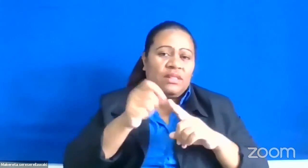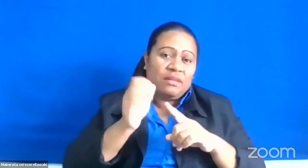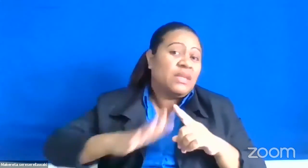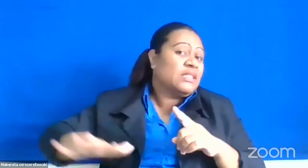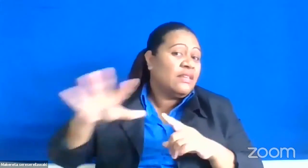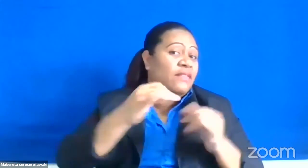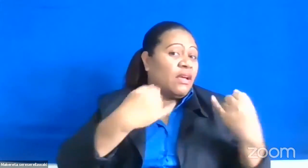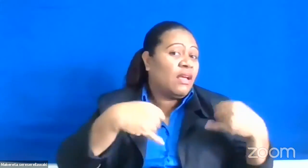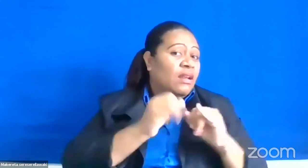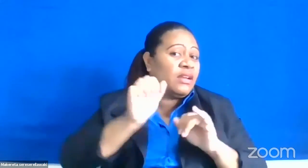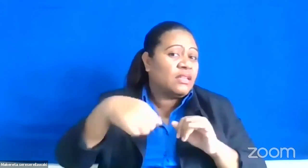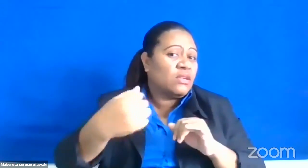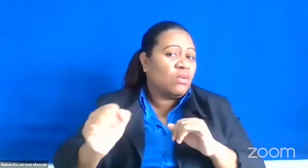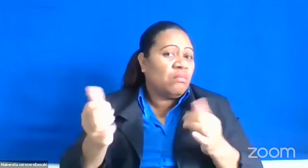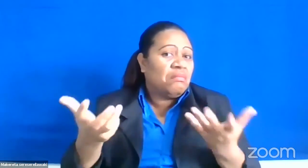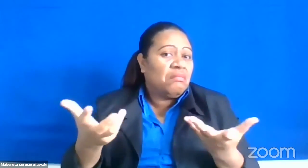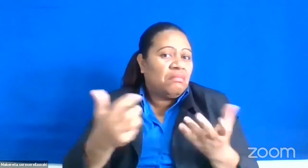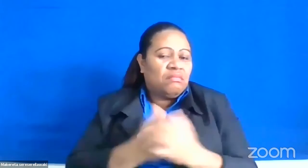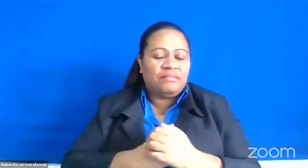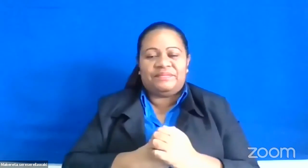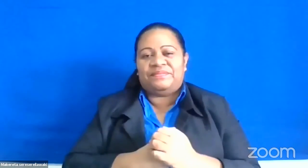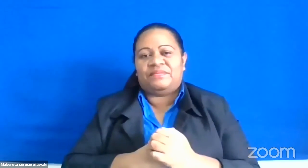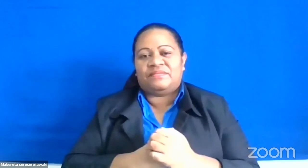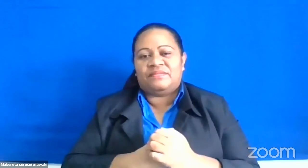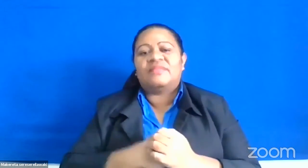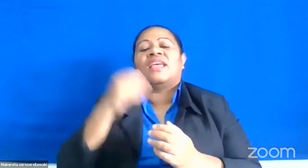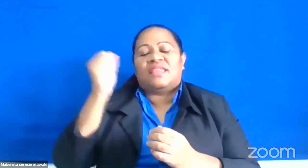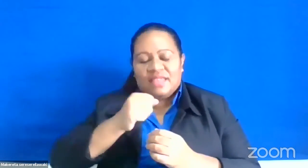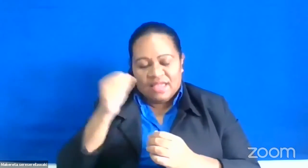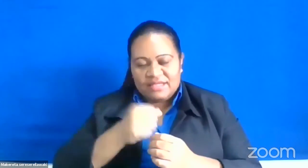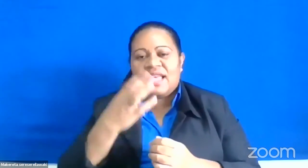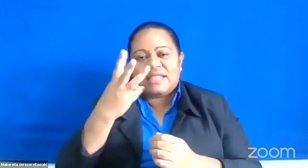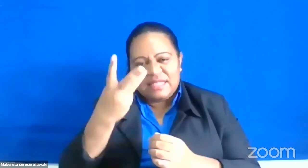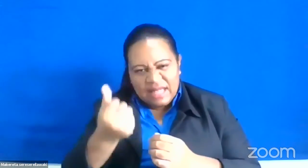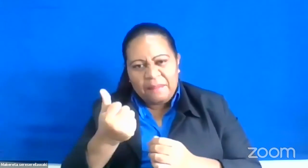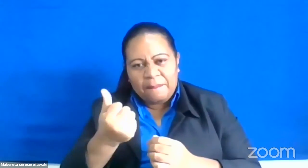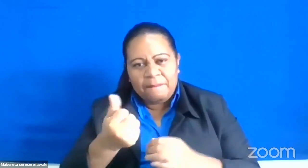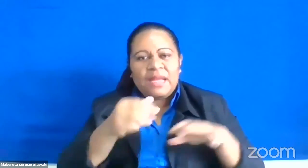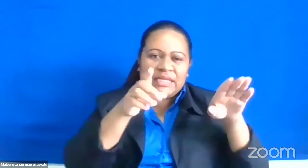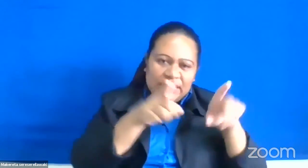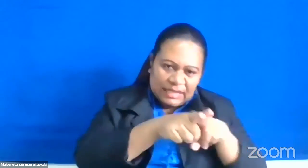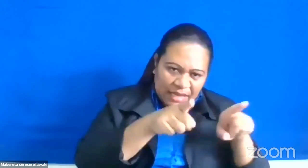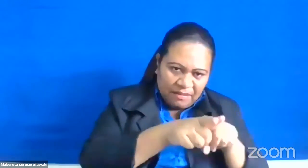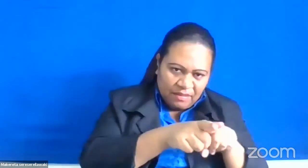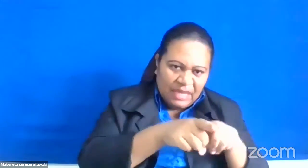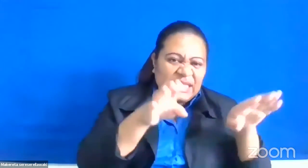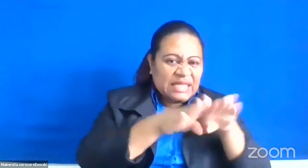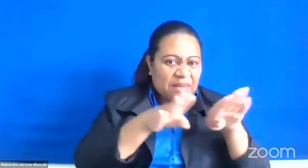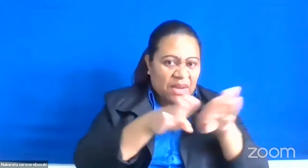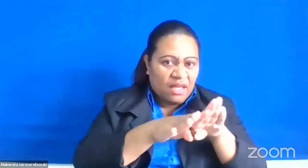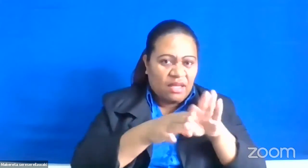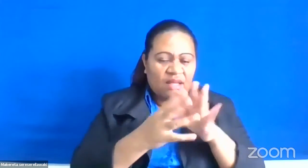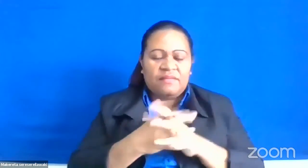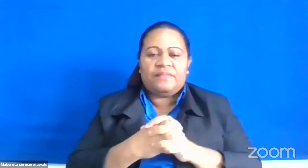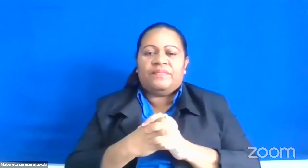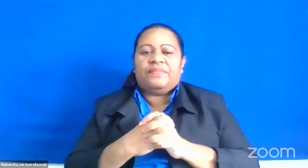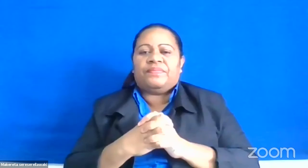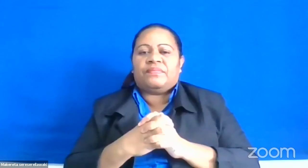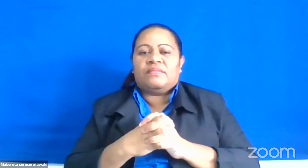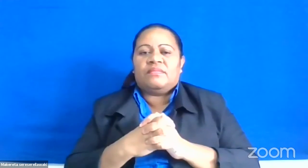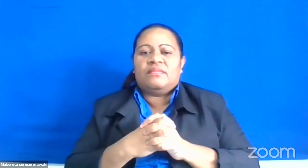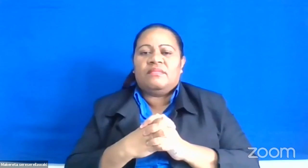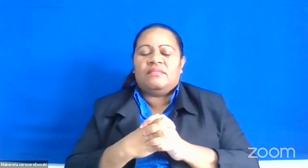avinaka um um yes there are some knowledge that are similar like for example the the the